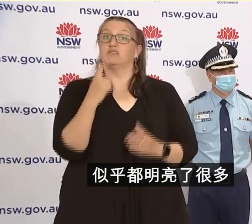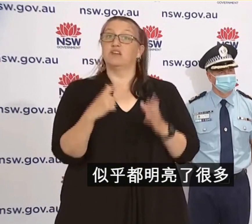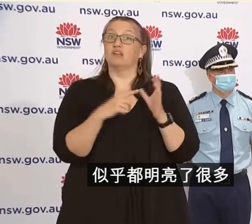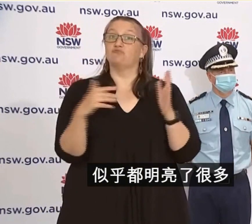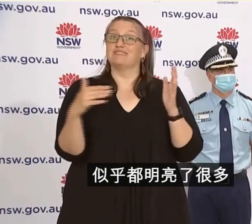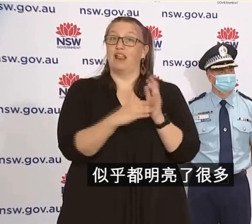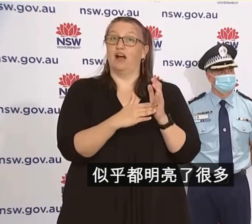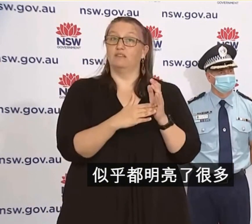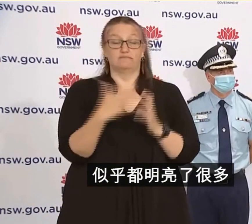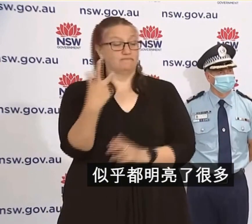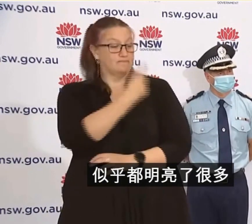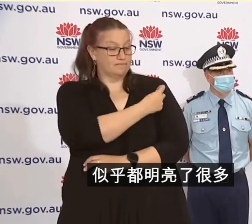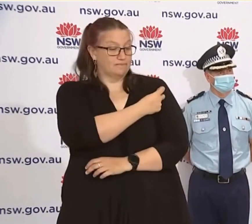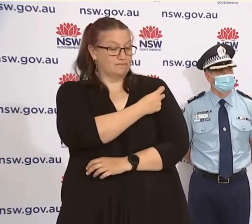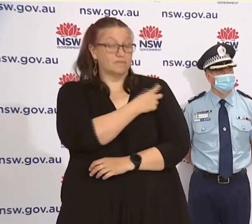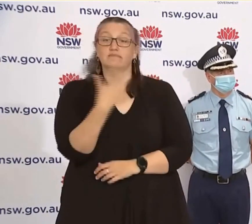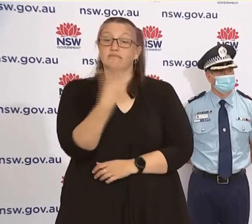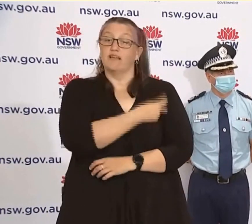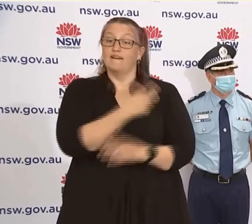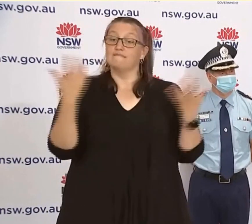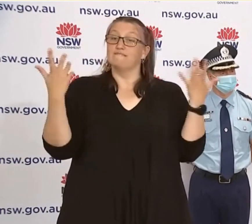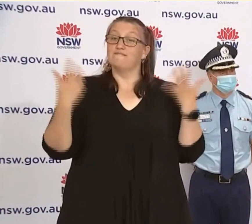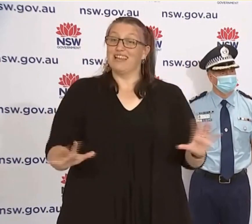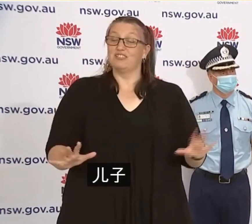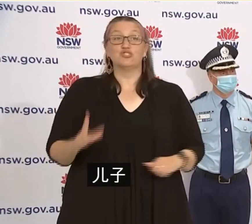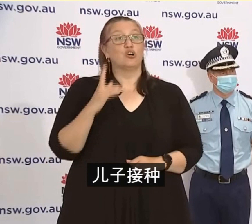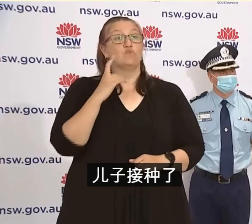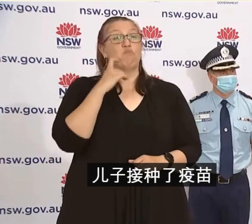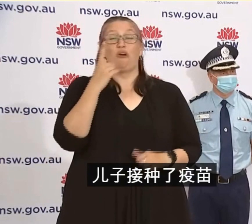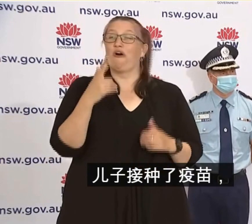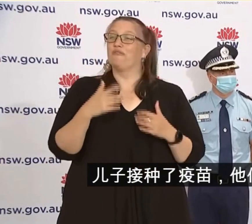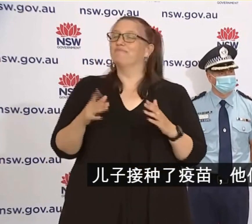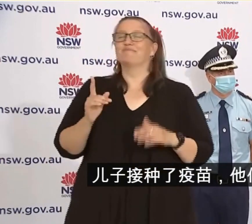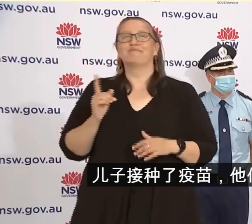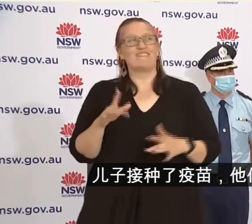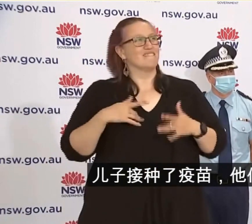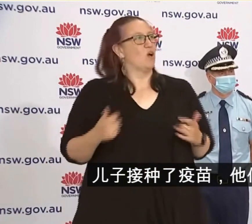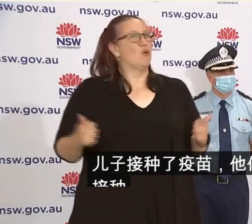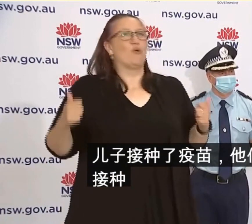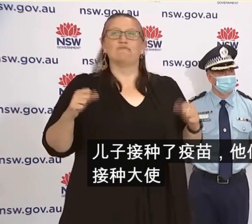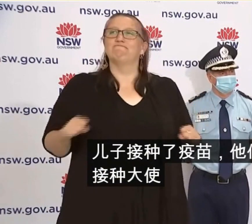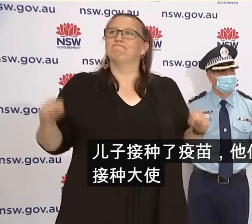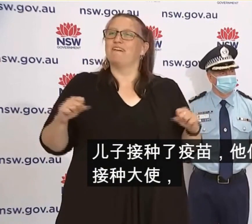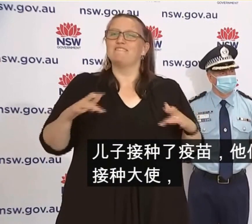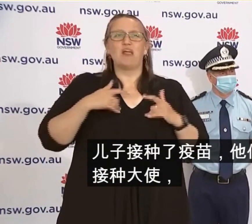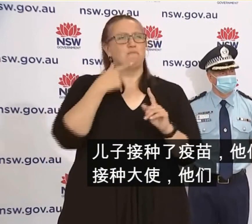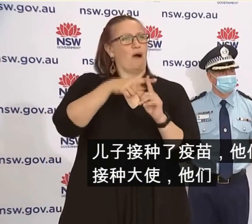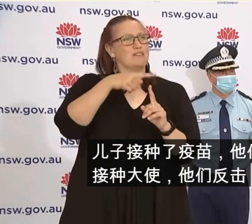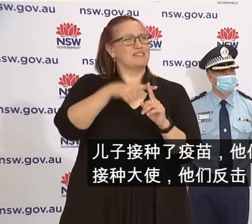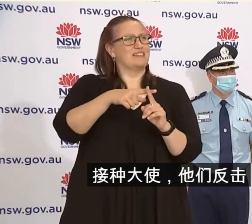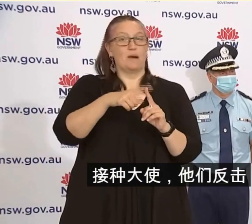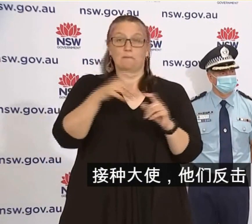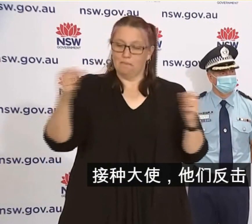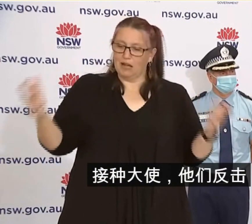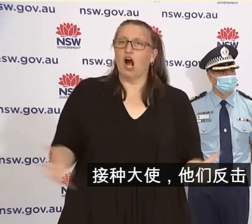shining much nicer. So I've got to say, I think we all need to just realise that as we get each person vaccinated, they are ambassadors for vaccination, and they